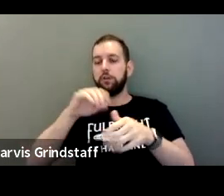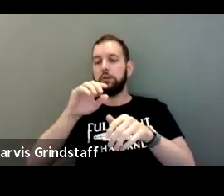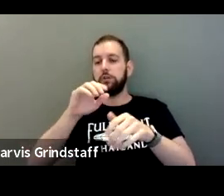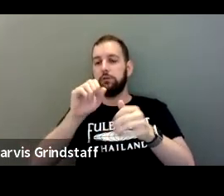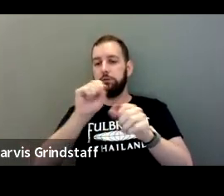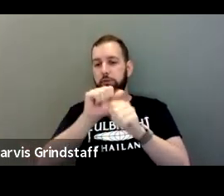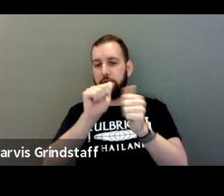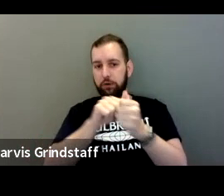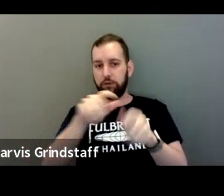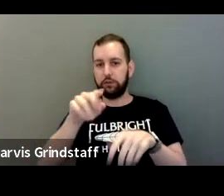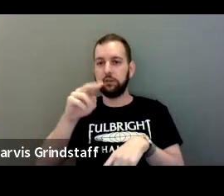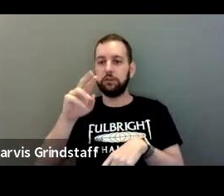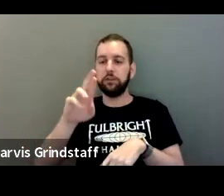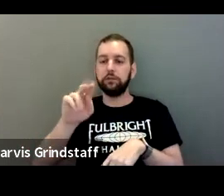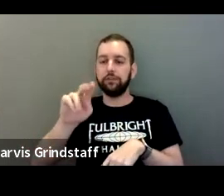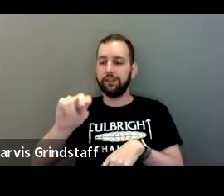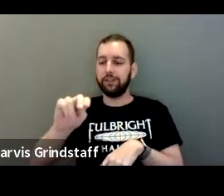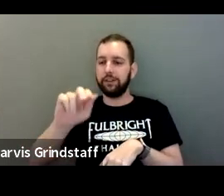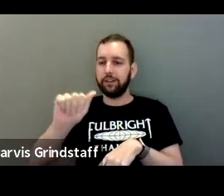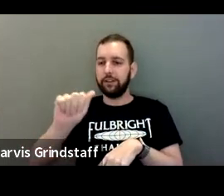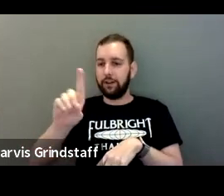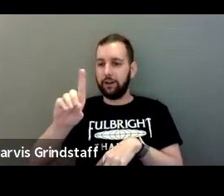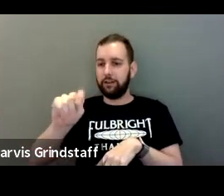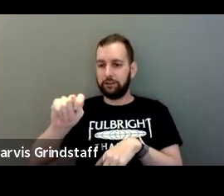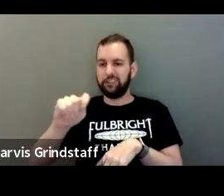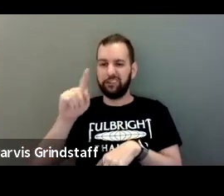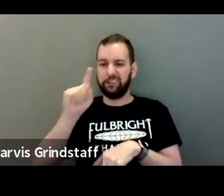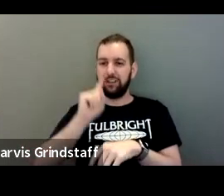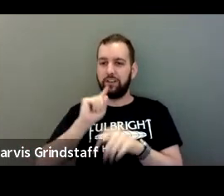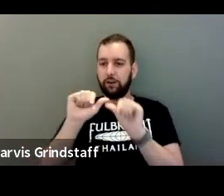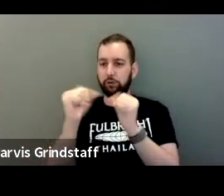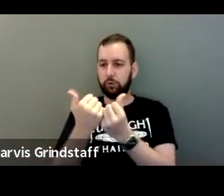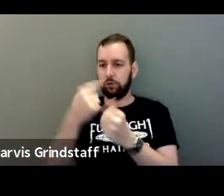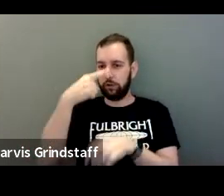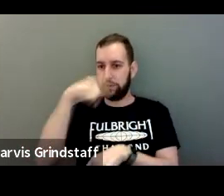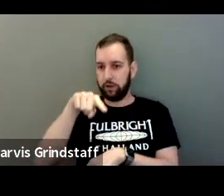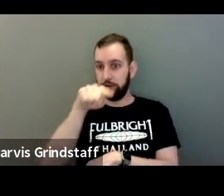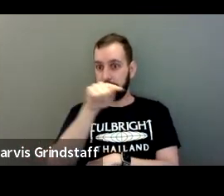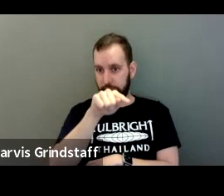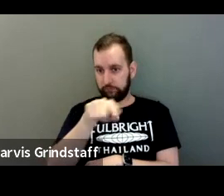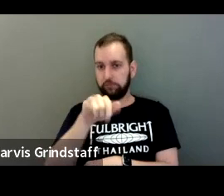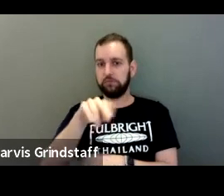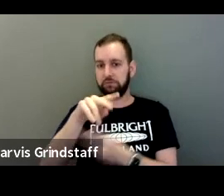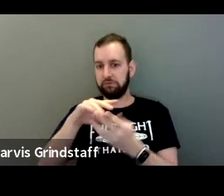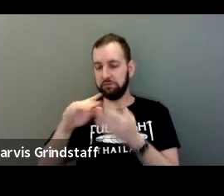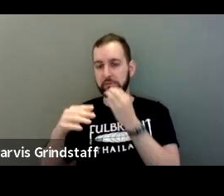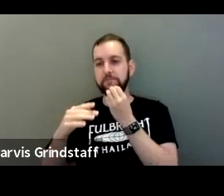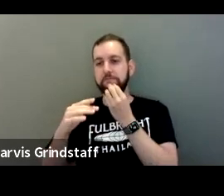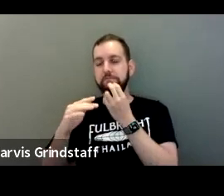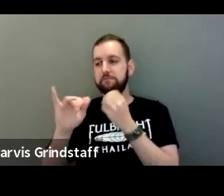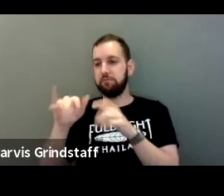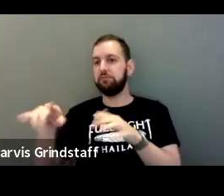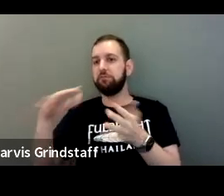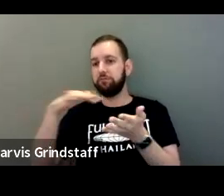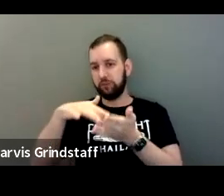me. And then the second organization that I worked with was NADT. That's the National